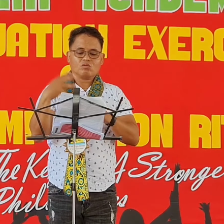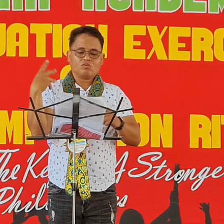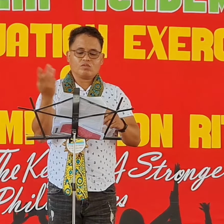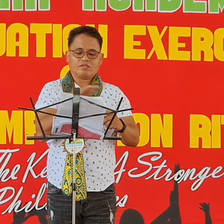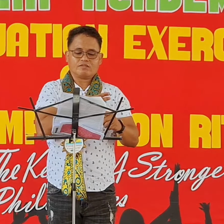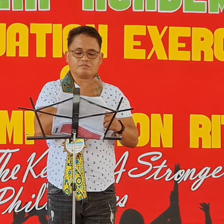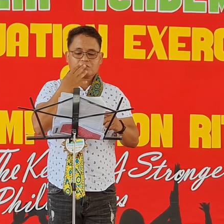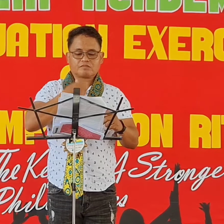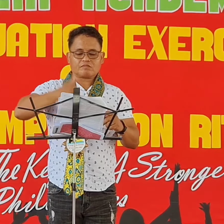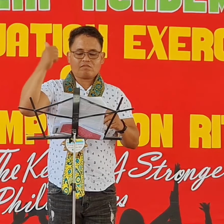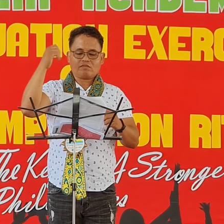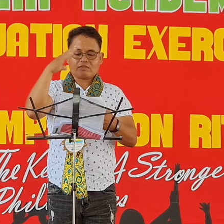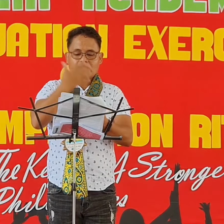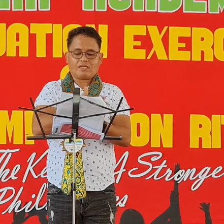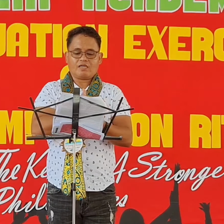So as the oldest son.